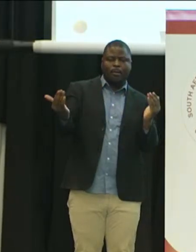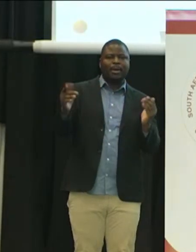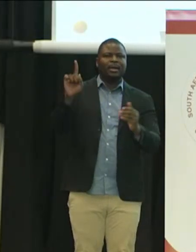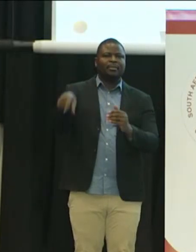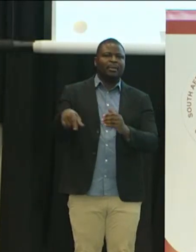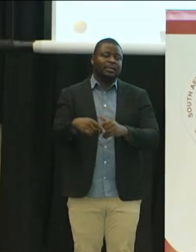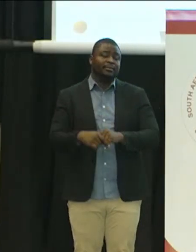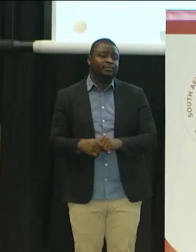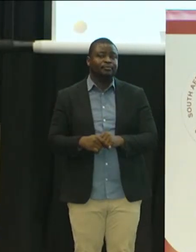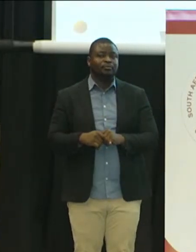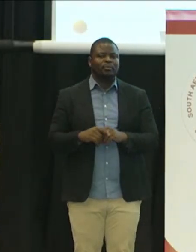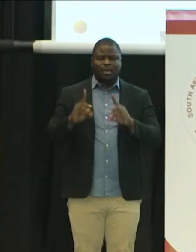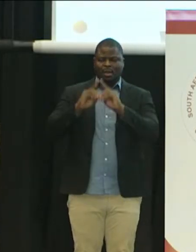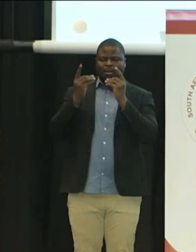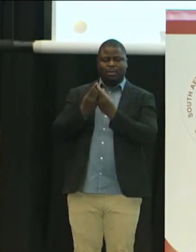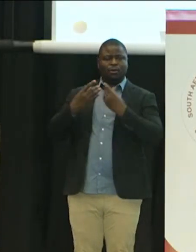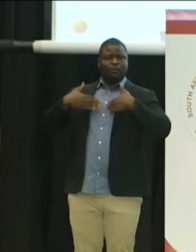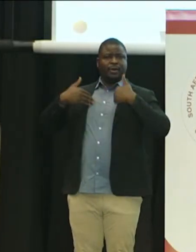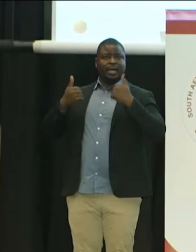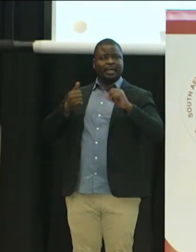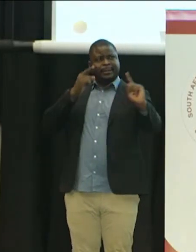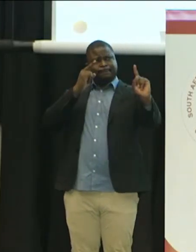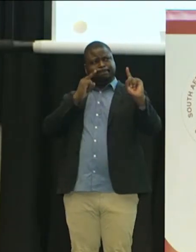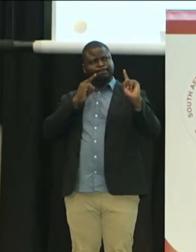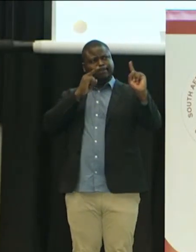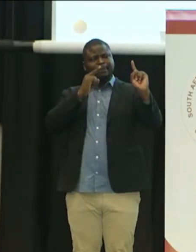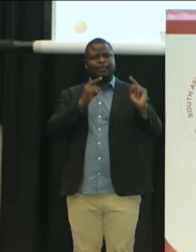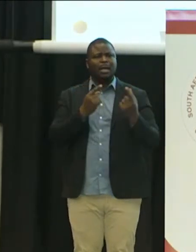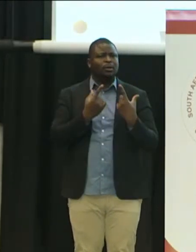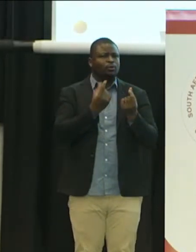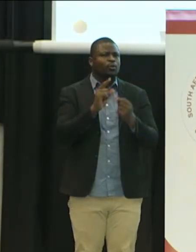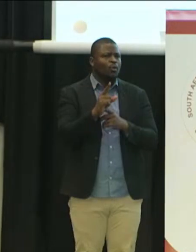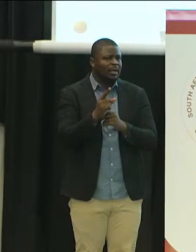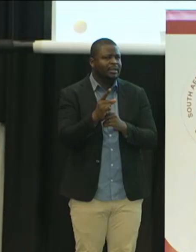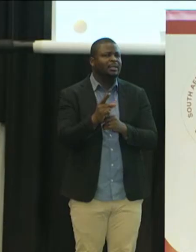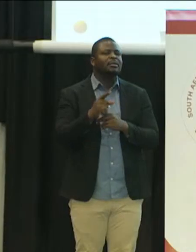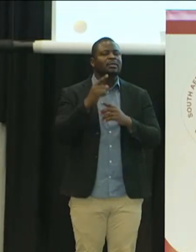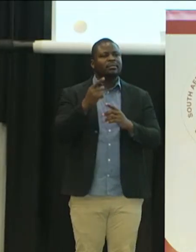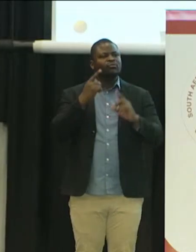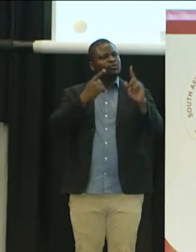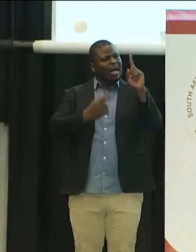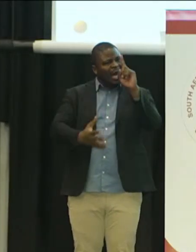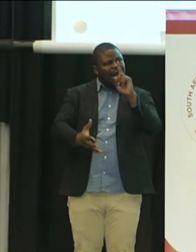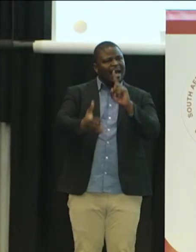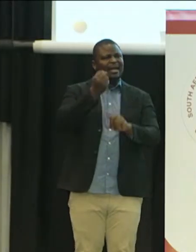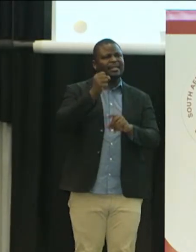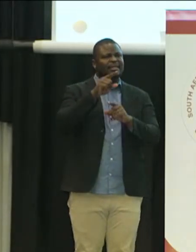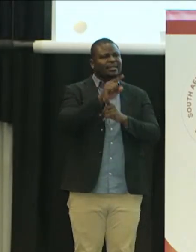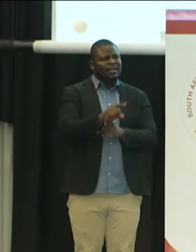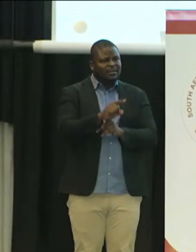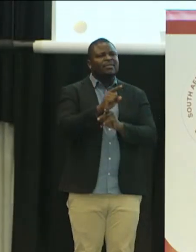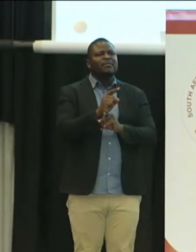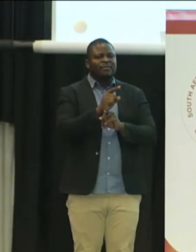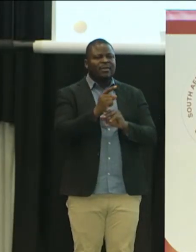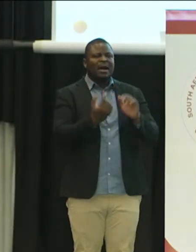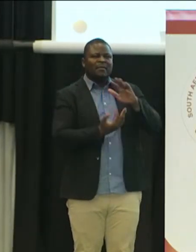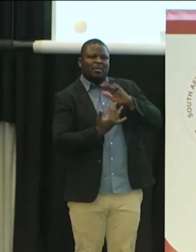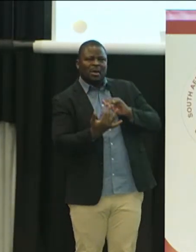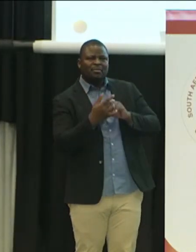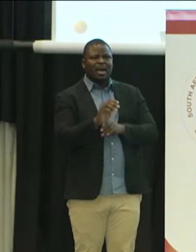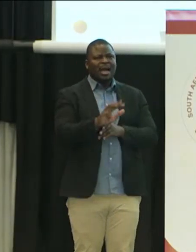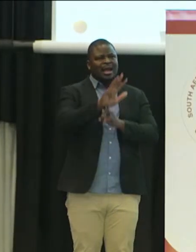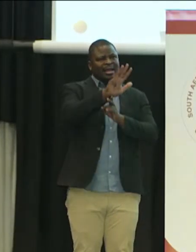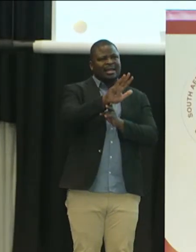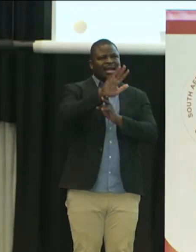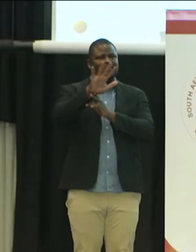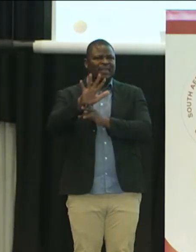a Department of Health remains to achieve ambitious 95, 95,